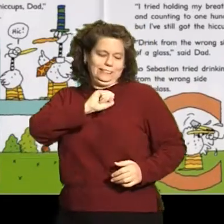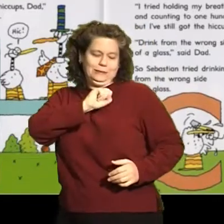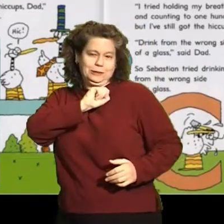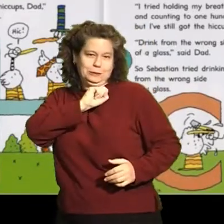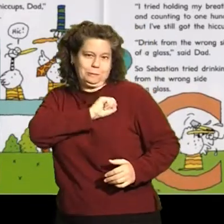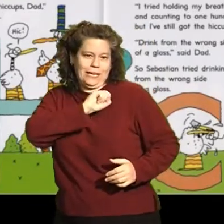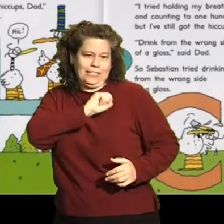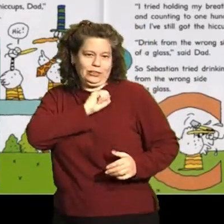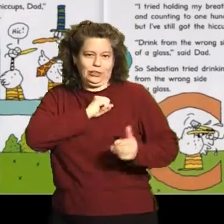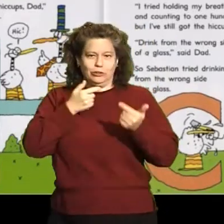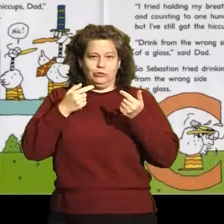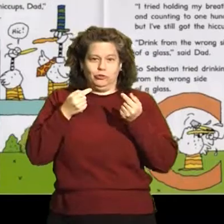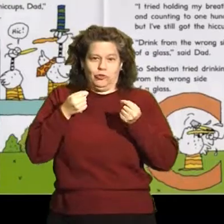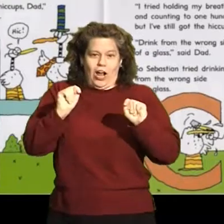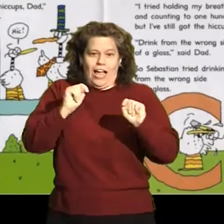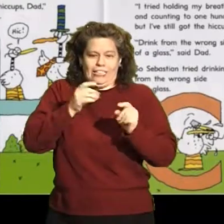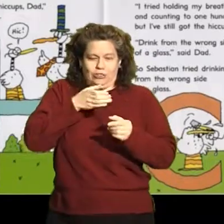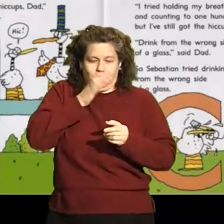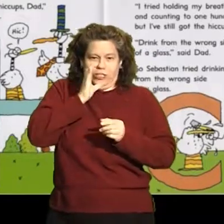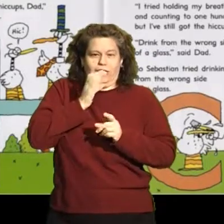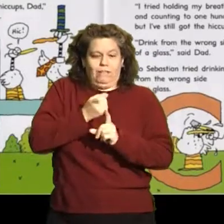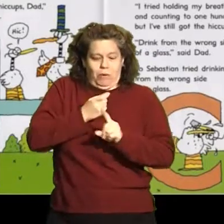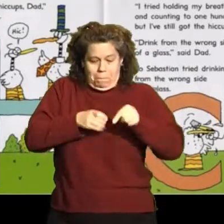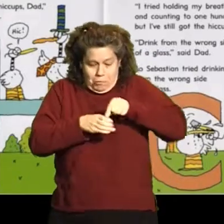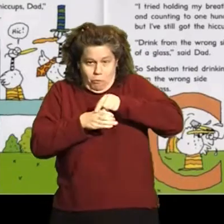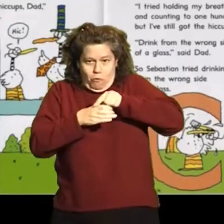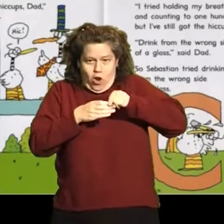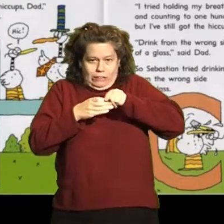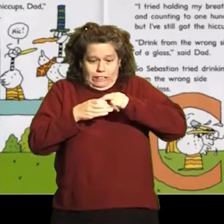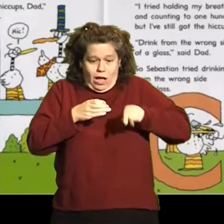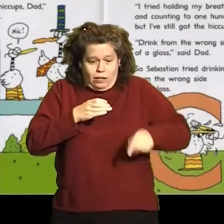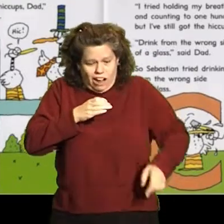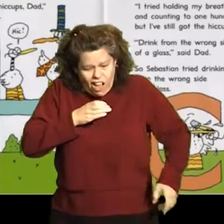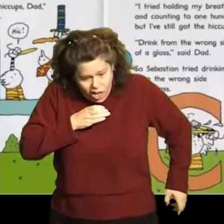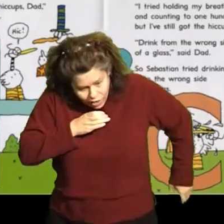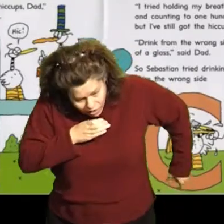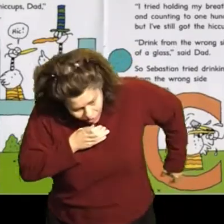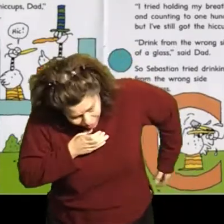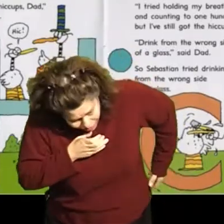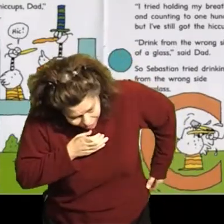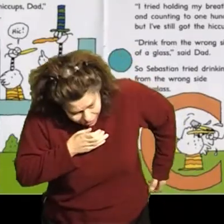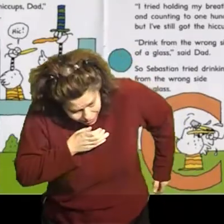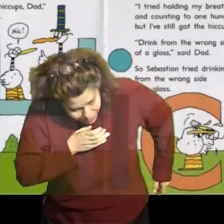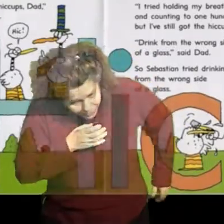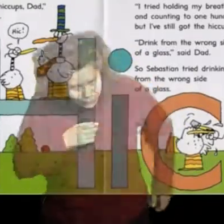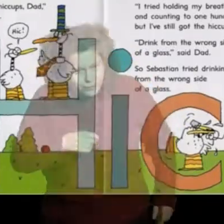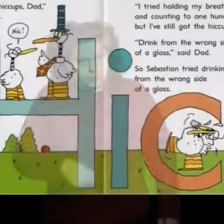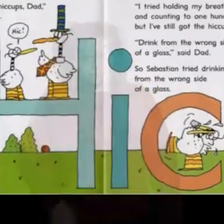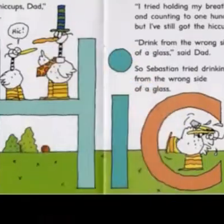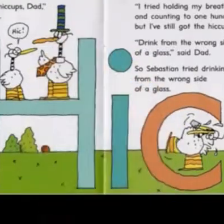So Sebastian tried drinking from the wrong side of the glass.